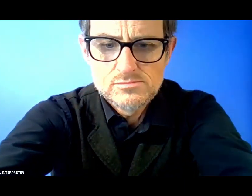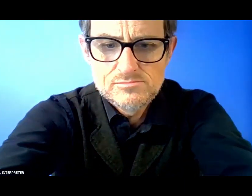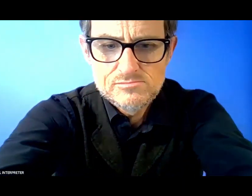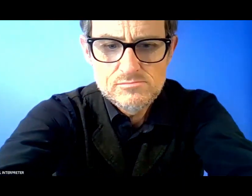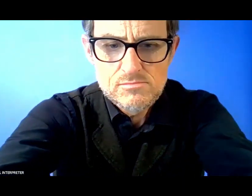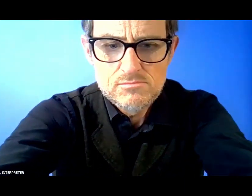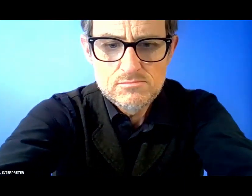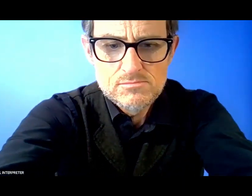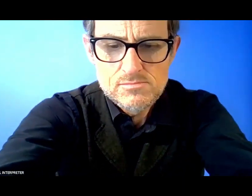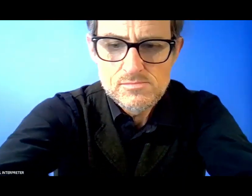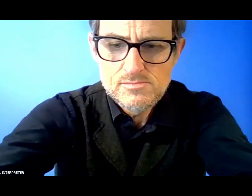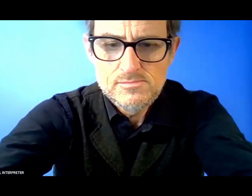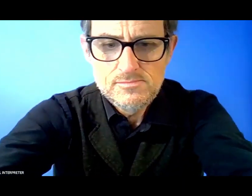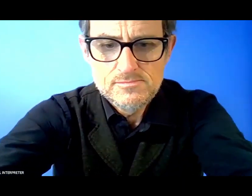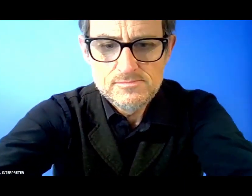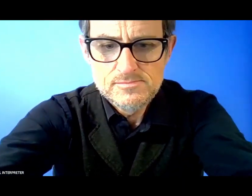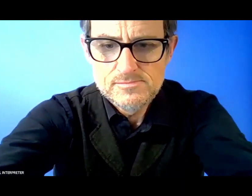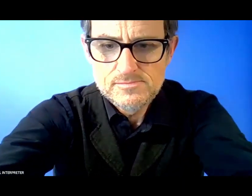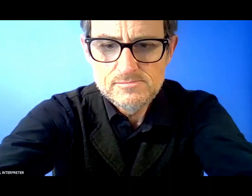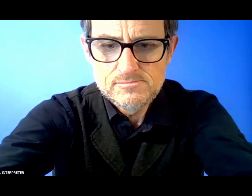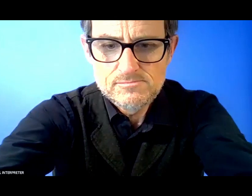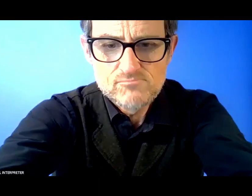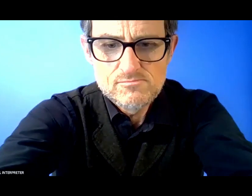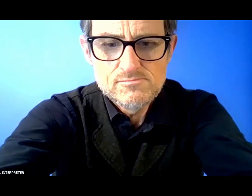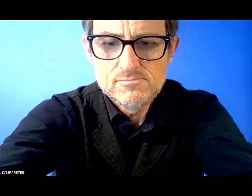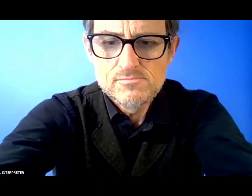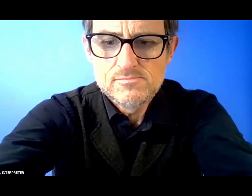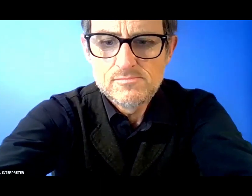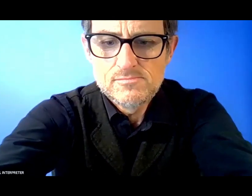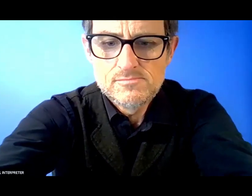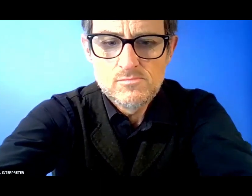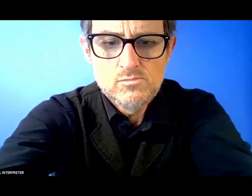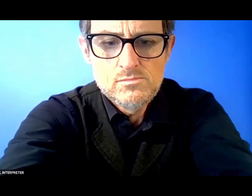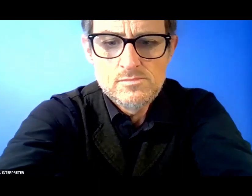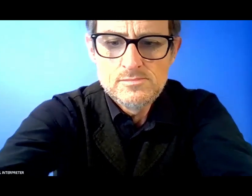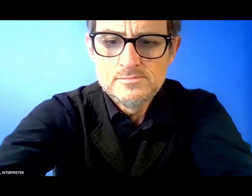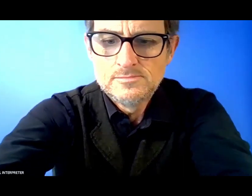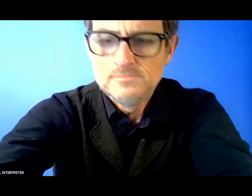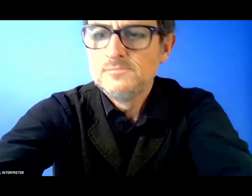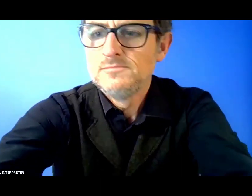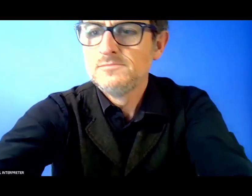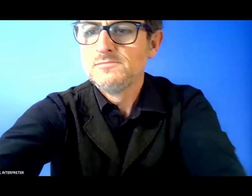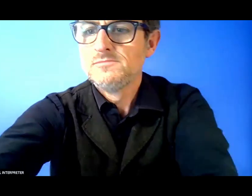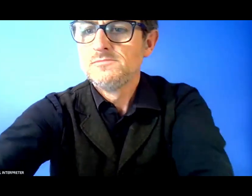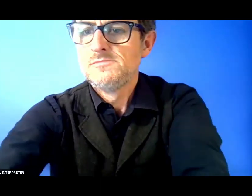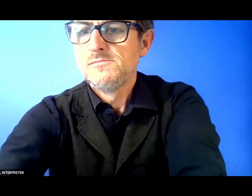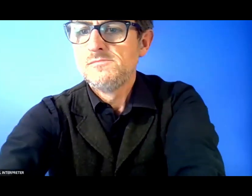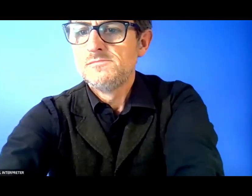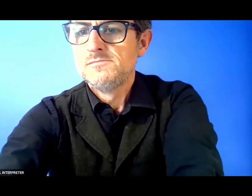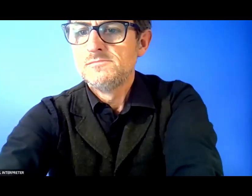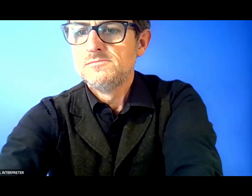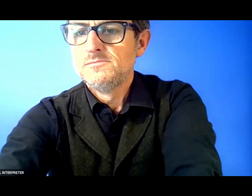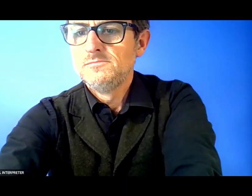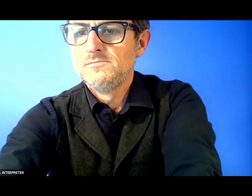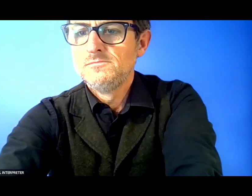So yeah, no one from Mexico, but we're close to time anyway. So yeah, based on that, there are